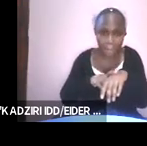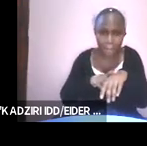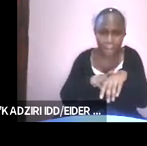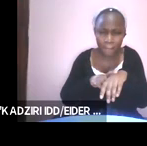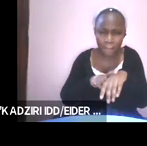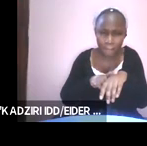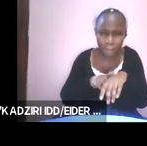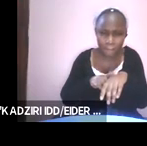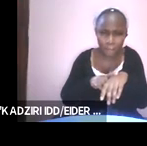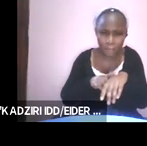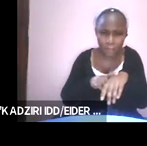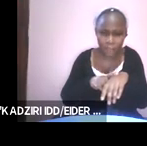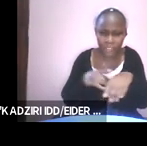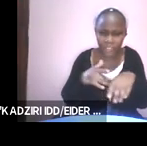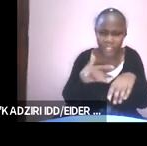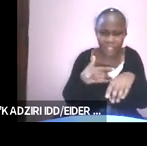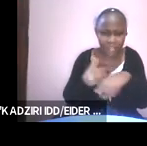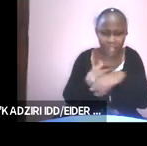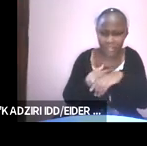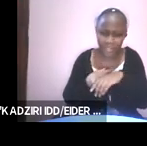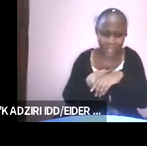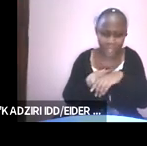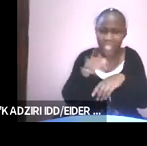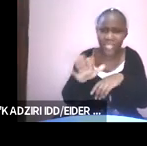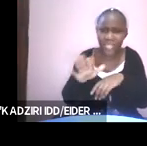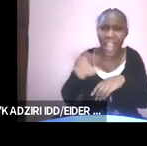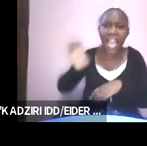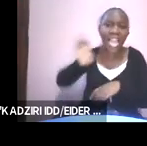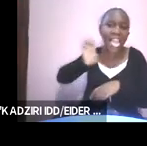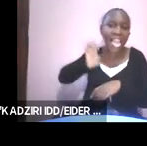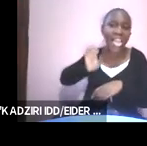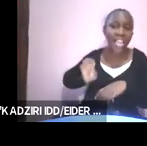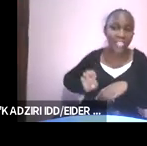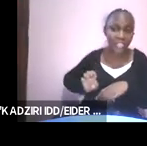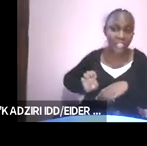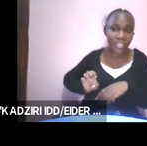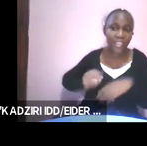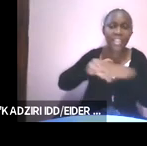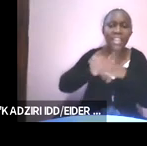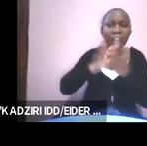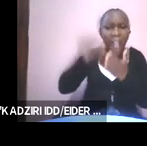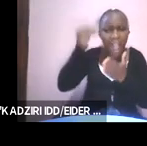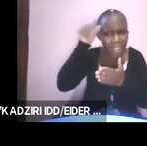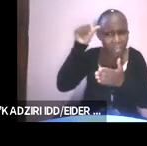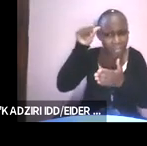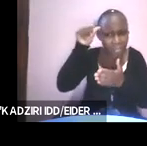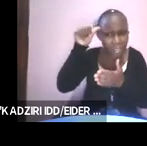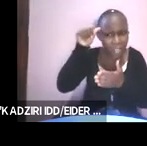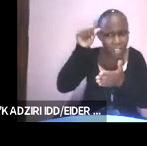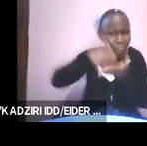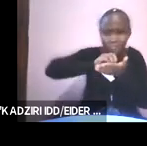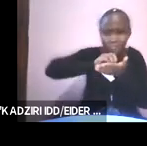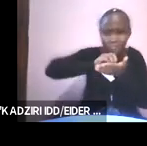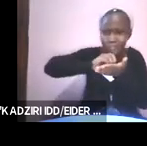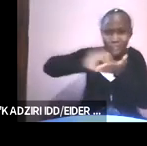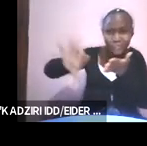ripped off their ethical and moral standards inside academia. Like I see a lot of PhD students who,